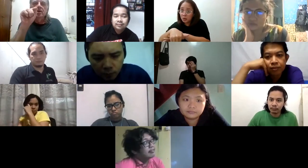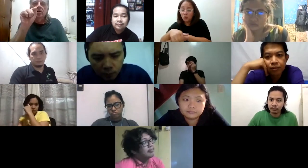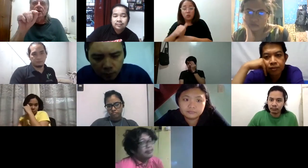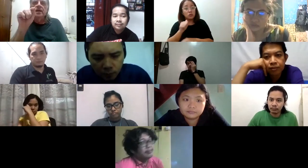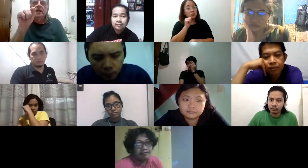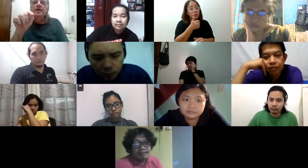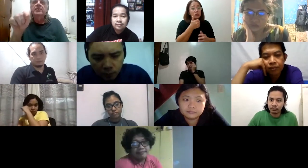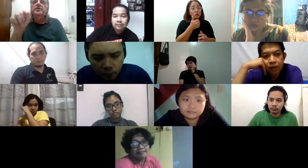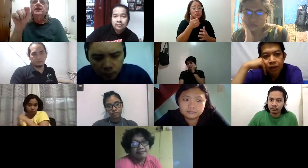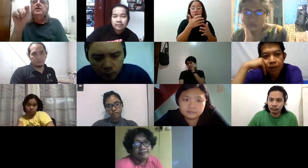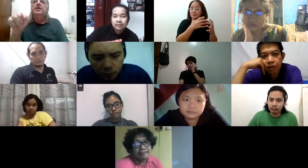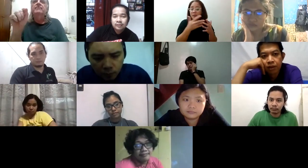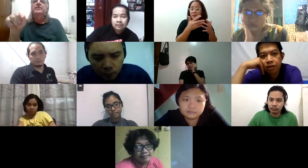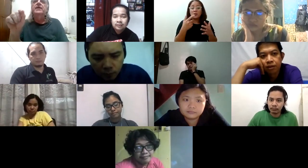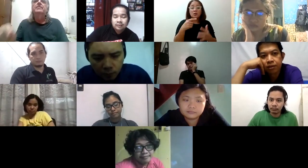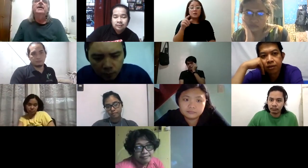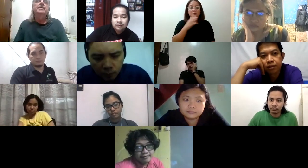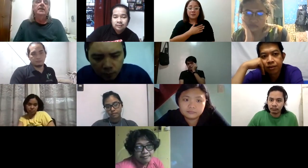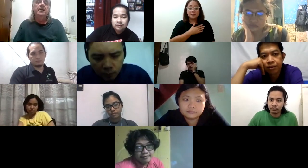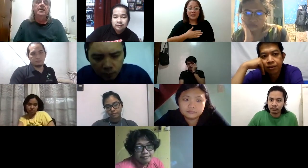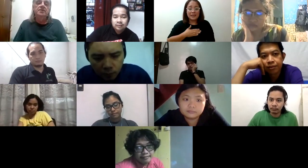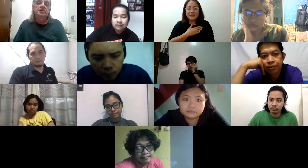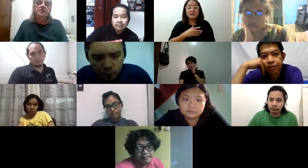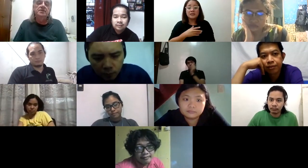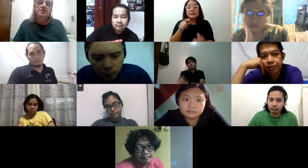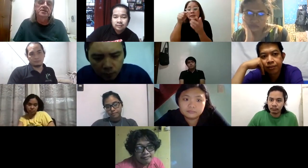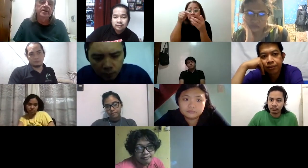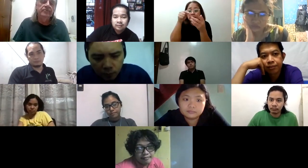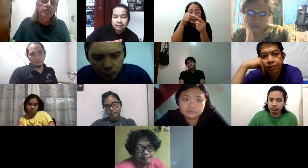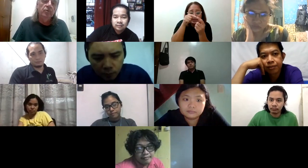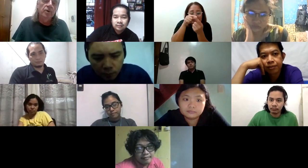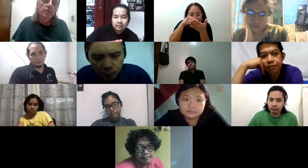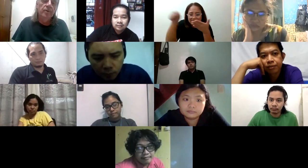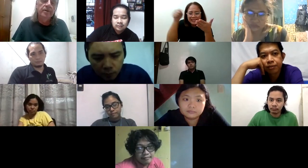look at everything carefully about the analysis and see if you agree with it.